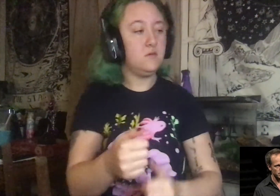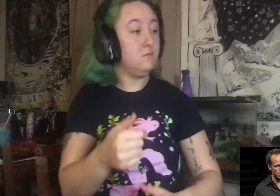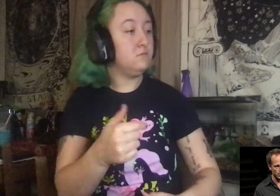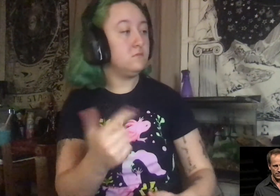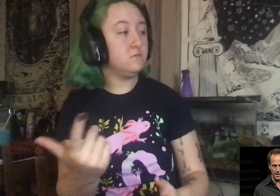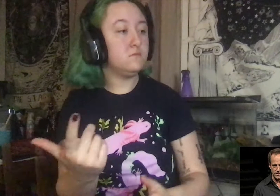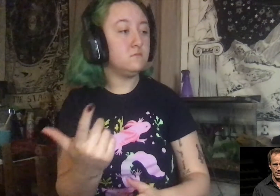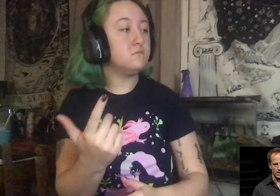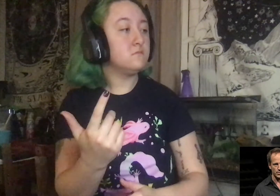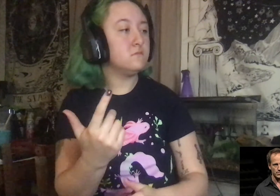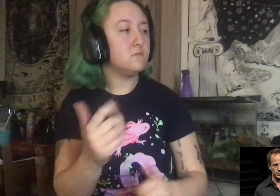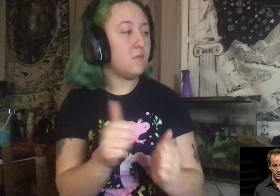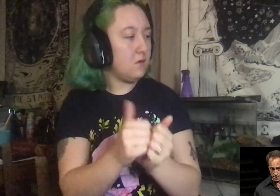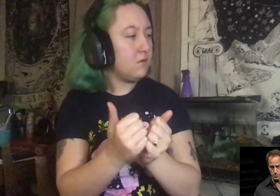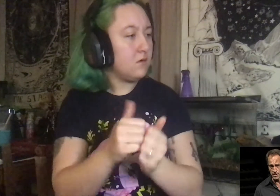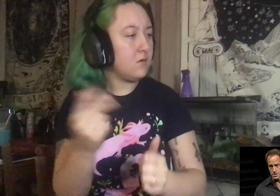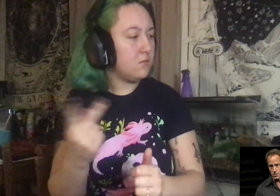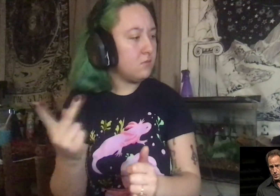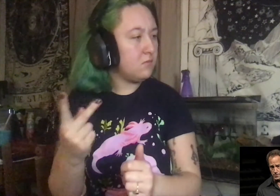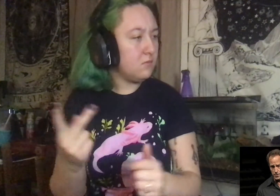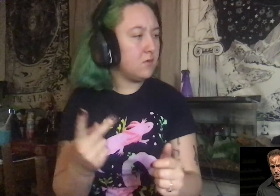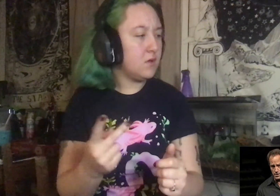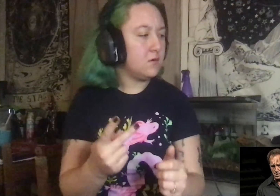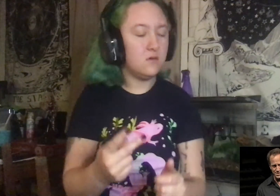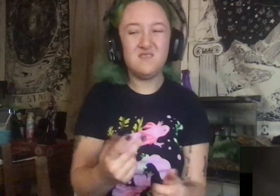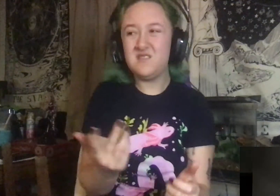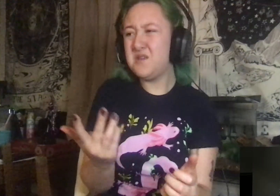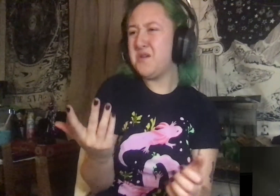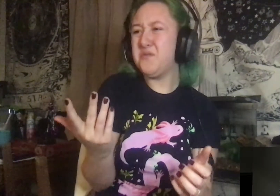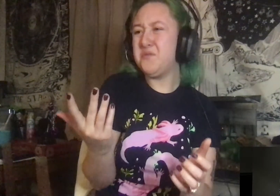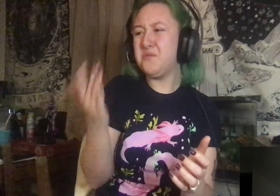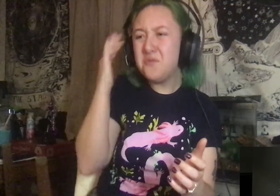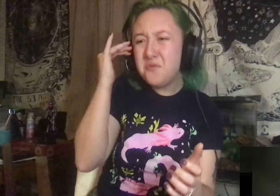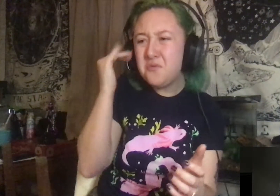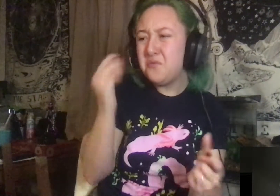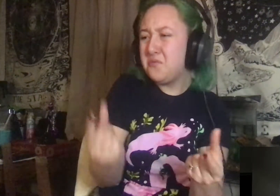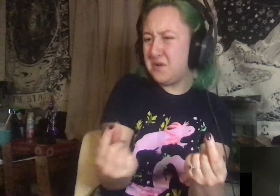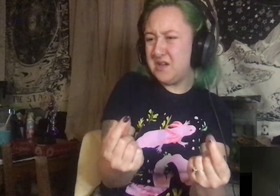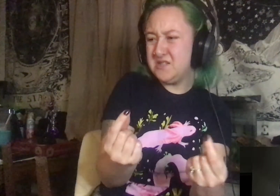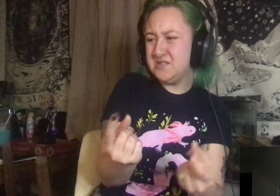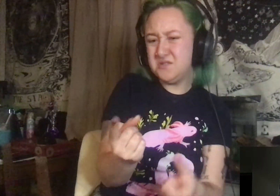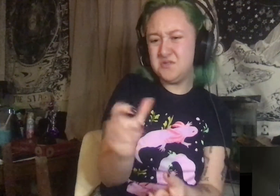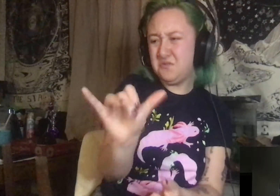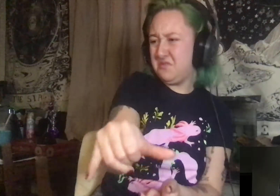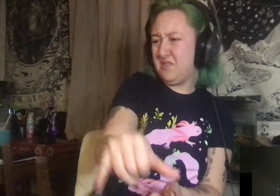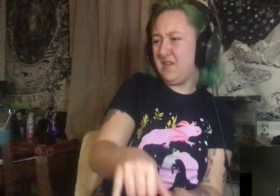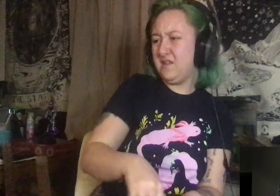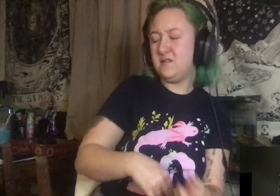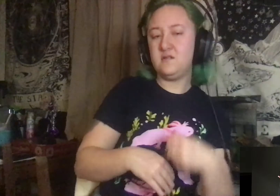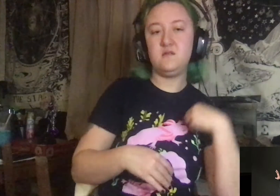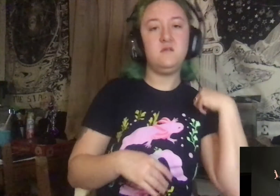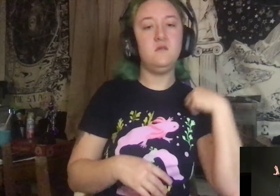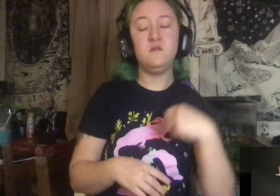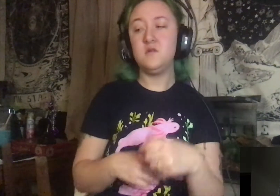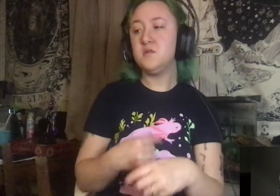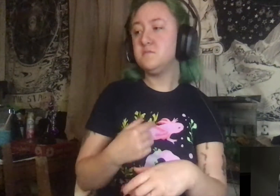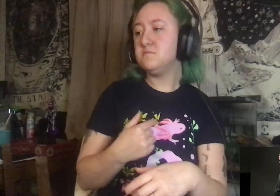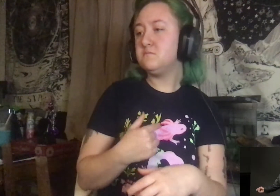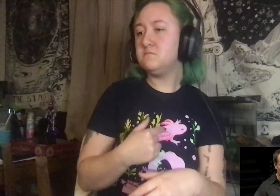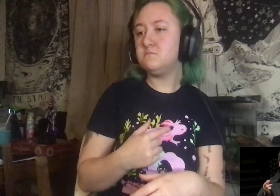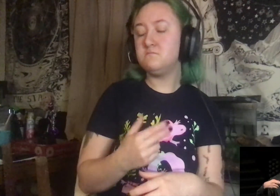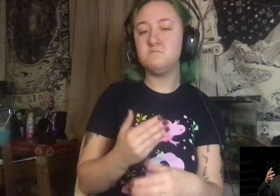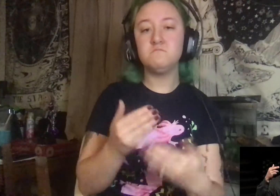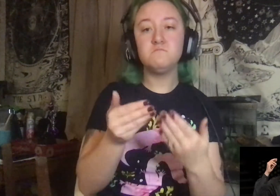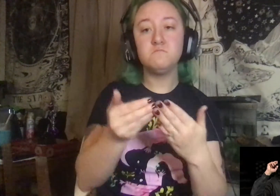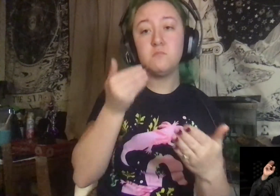and that's not how we do it. He said, well, that's how we do it. And I said, why would you do it this way? And before I even let him explain, I said,